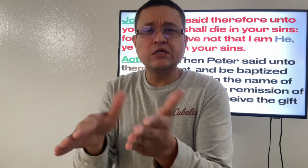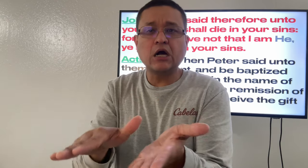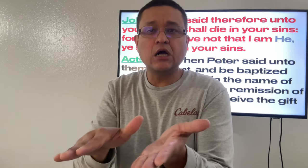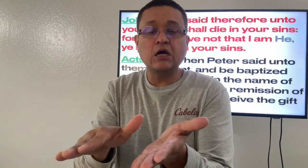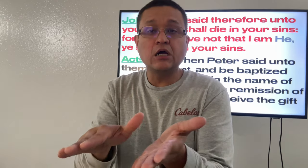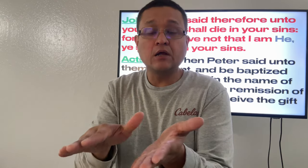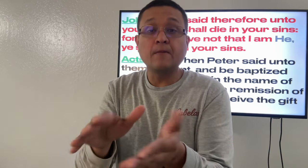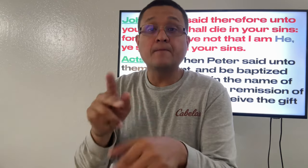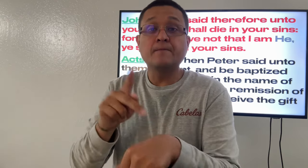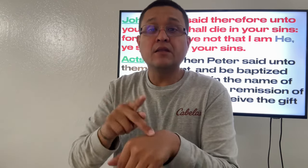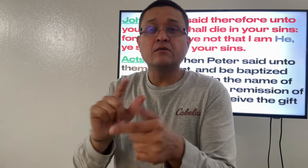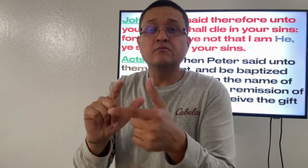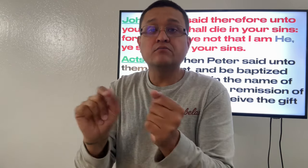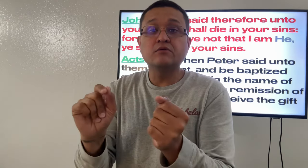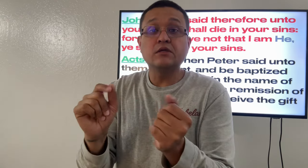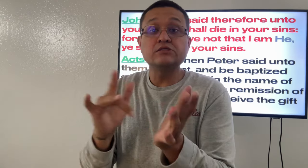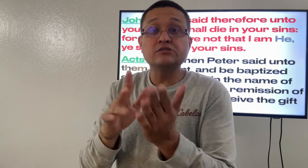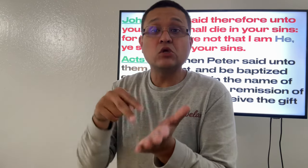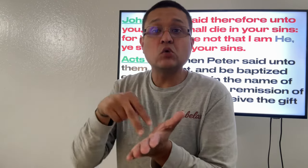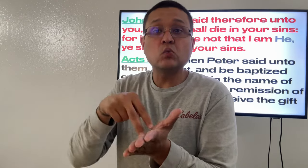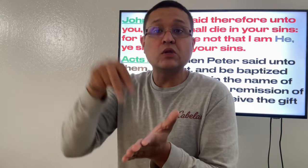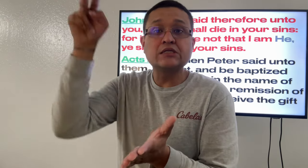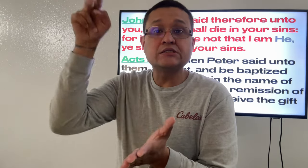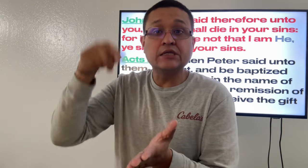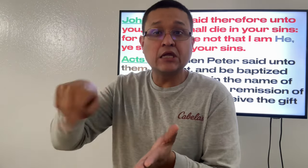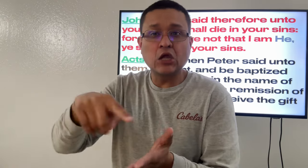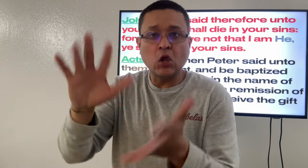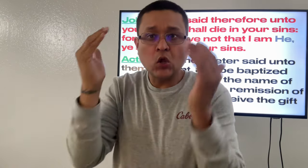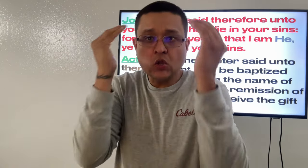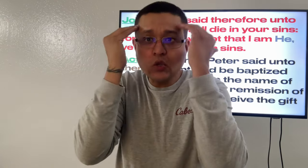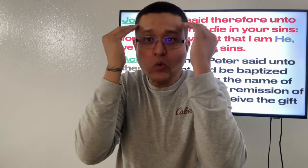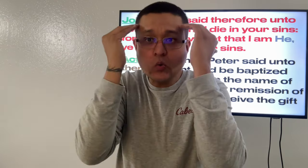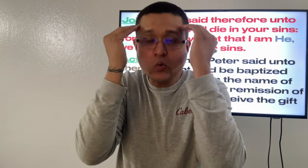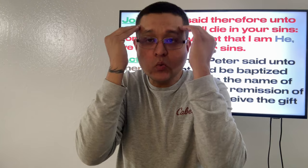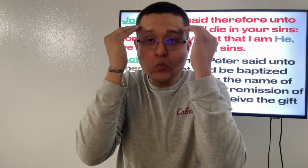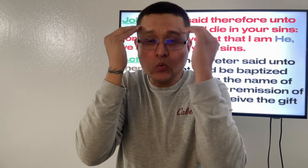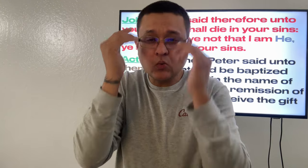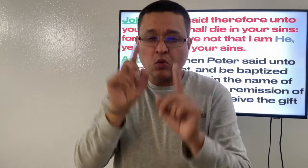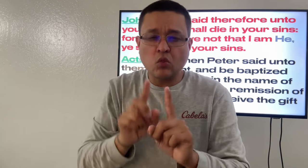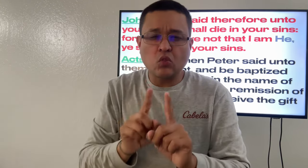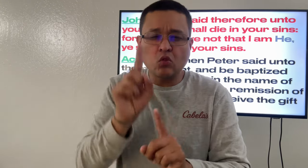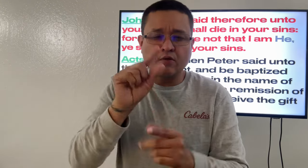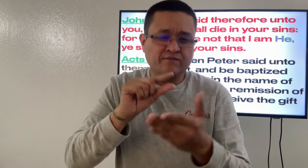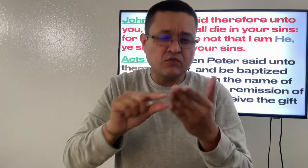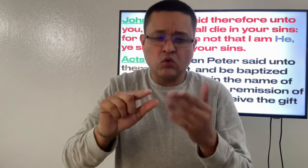Peter himself was there they all seen what happened and they all know he resurrected